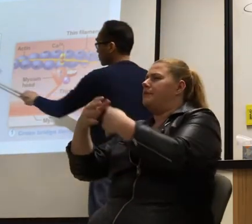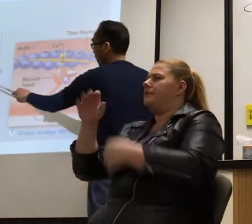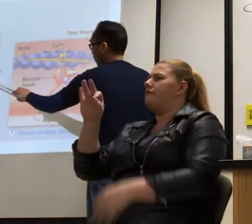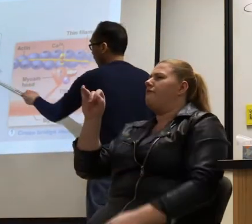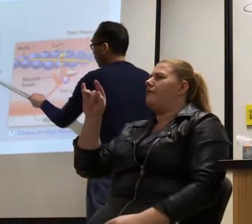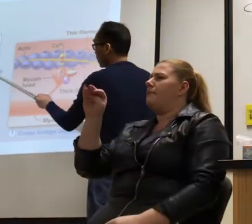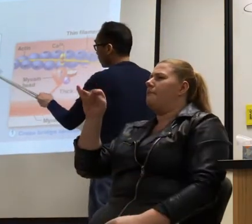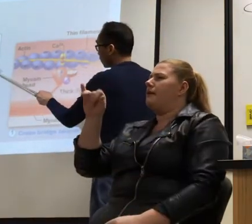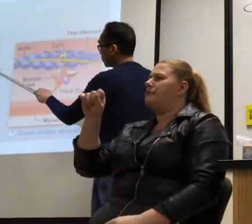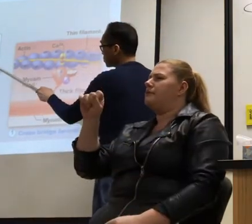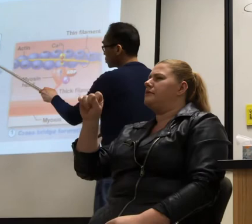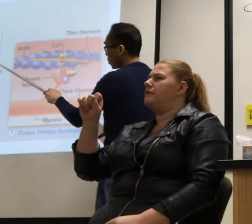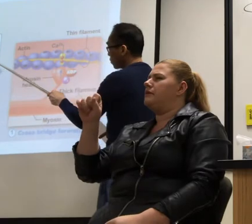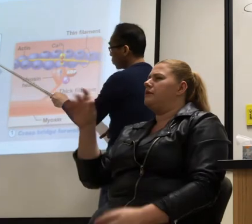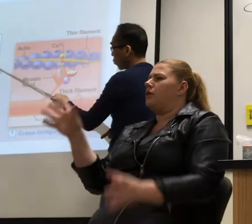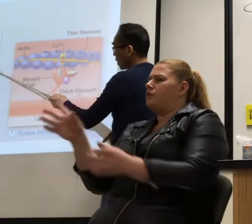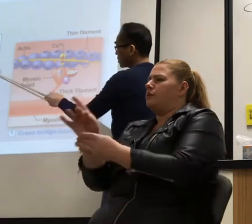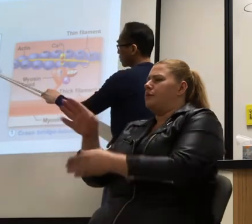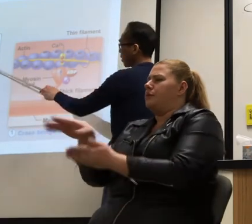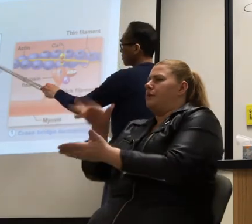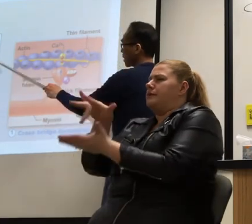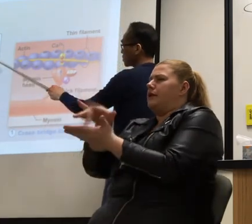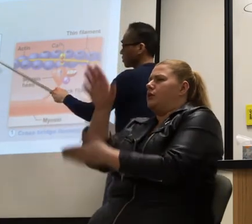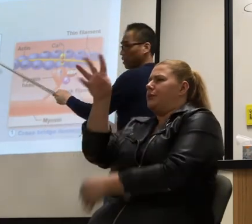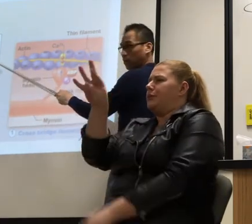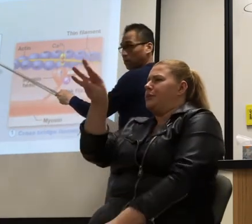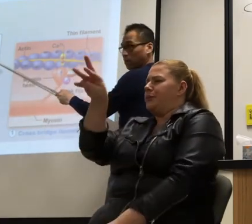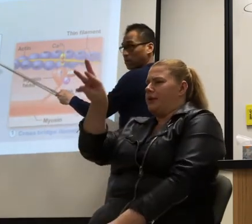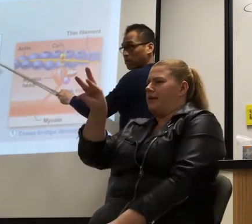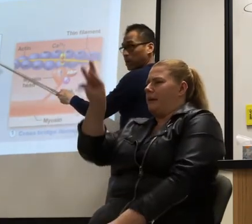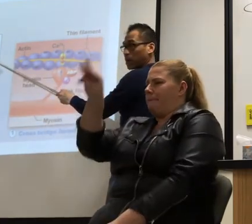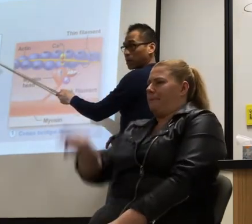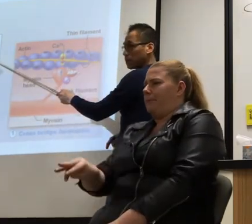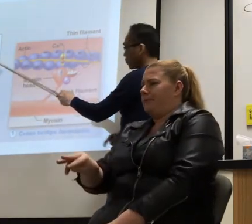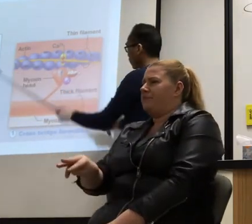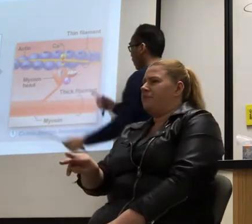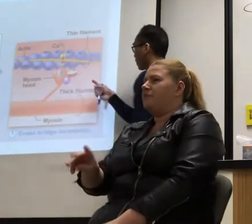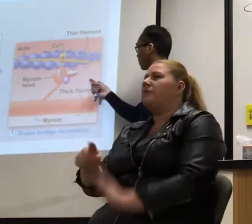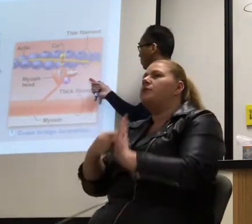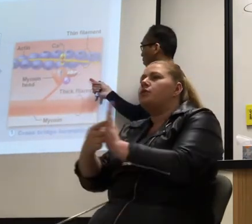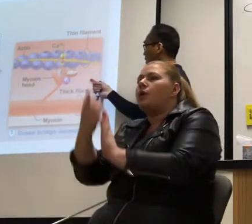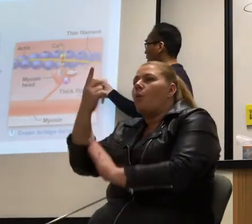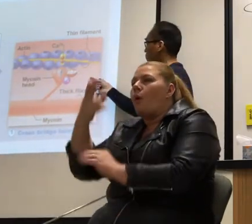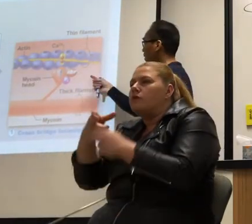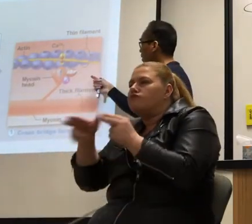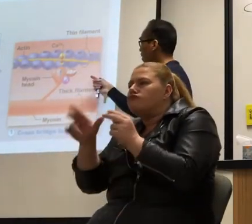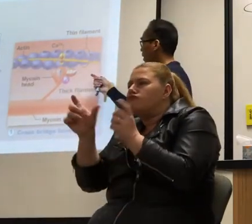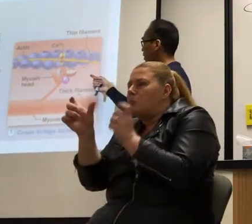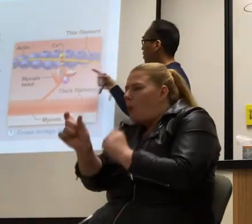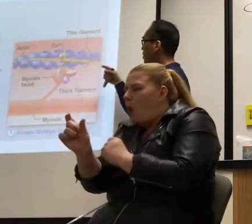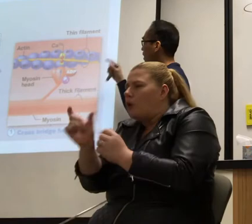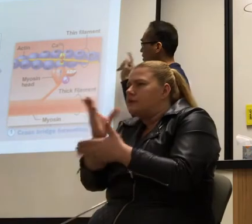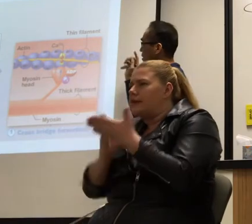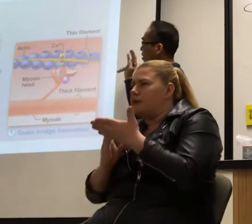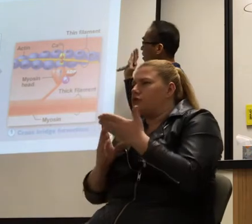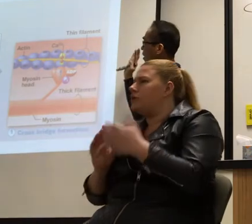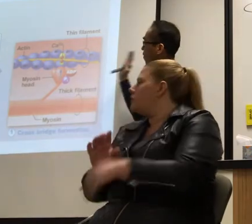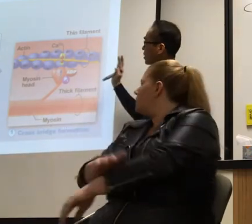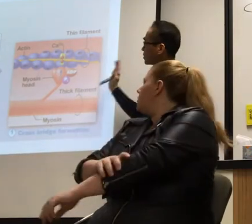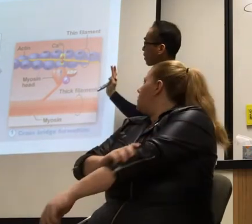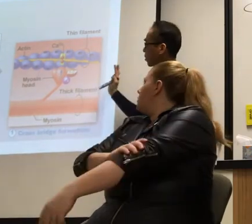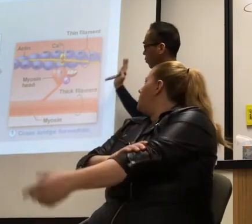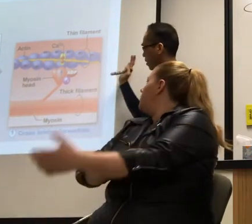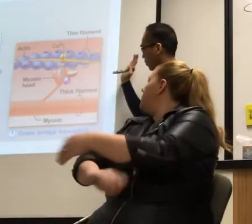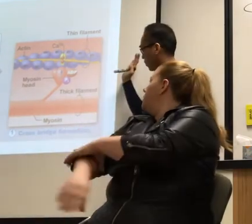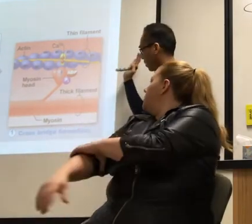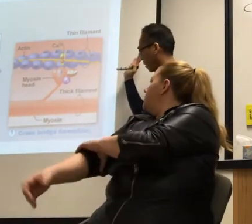slide towards the M line. But they're just showing you one small section there. Right here, you blow it up. And it looks like